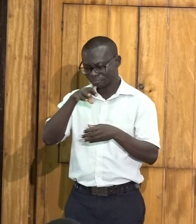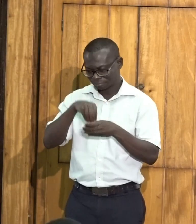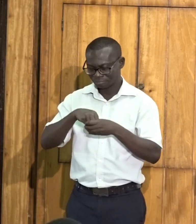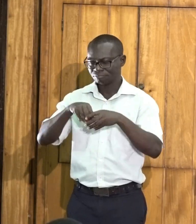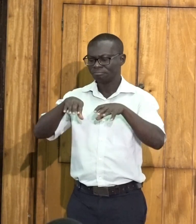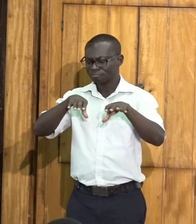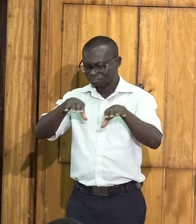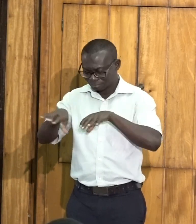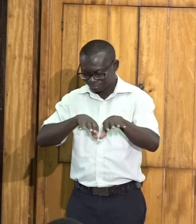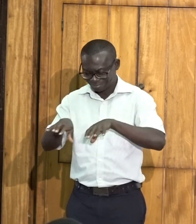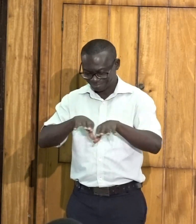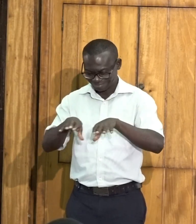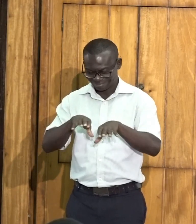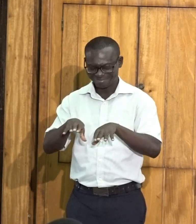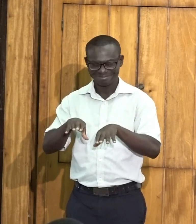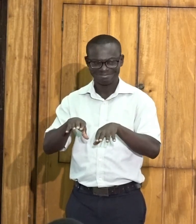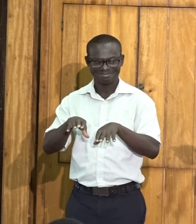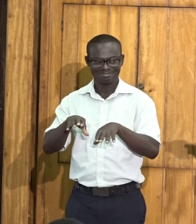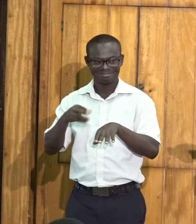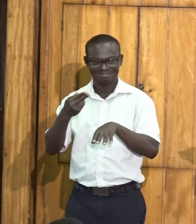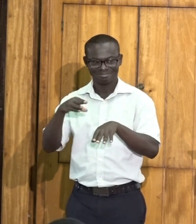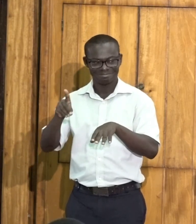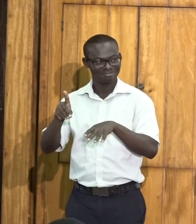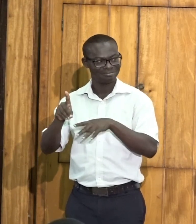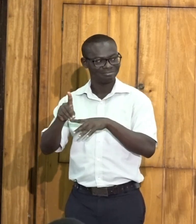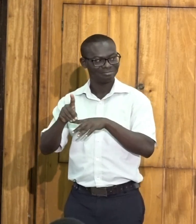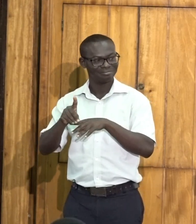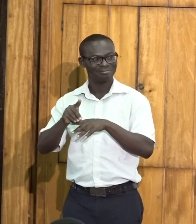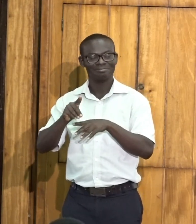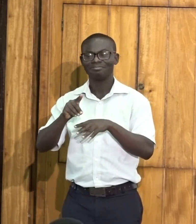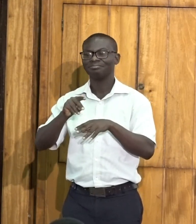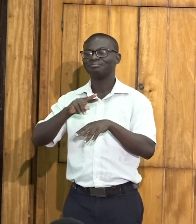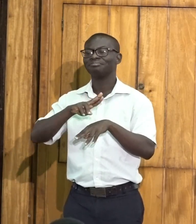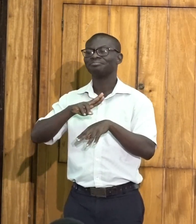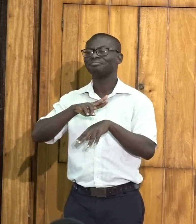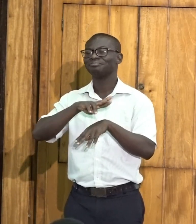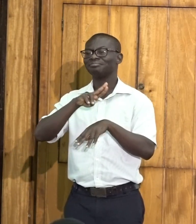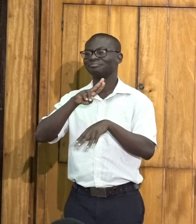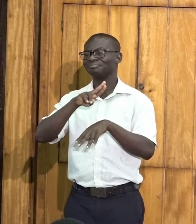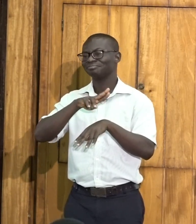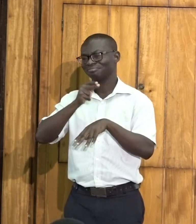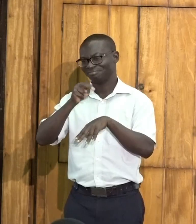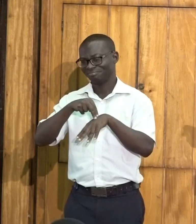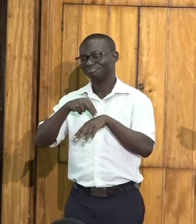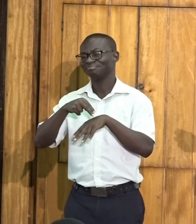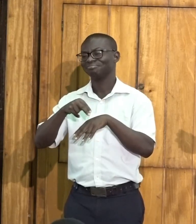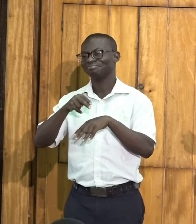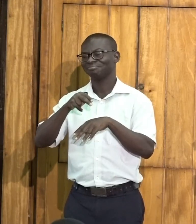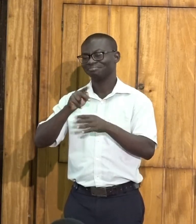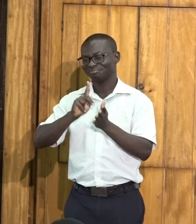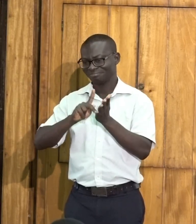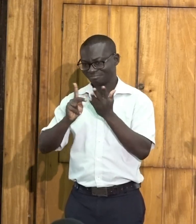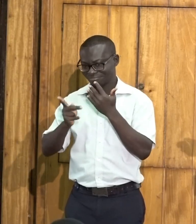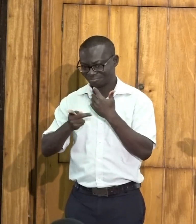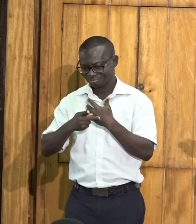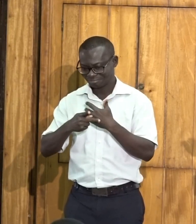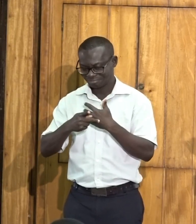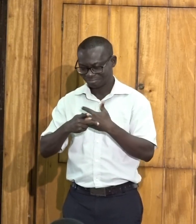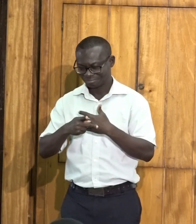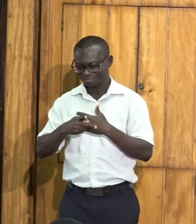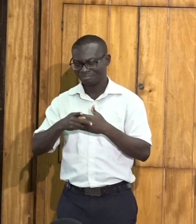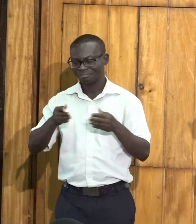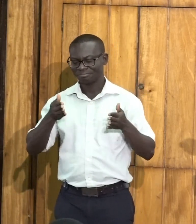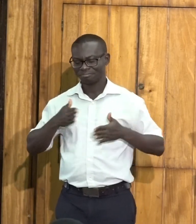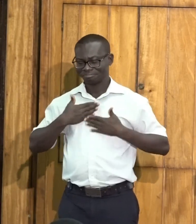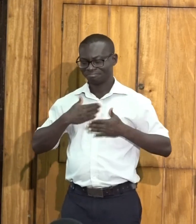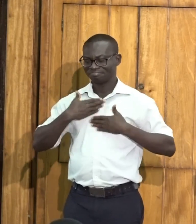about AHD. And so with the national program, who were happy to receive us,